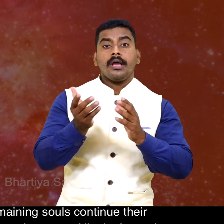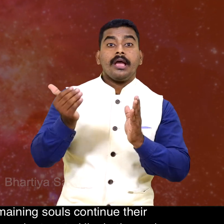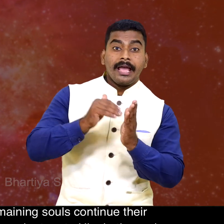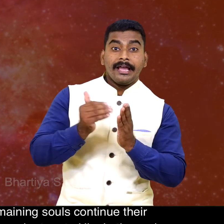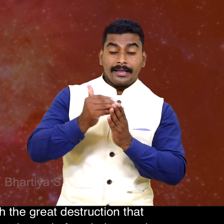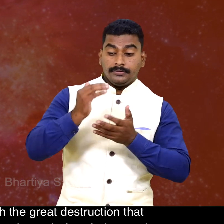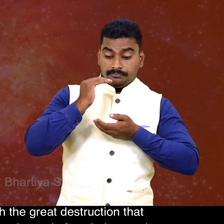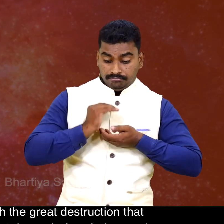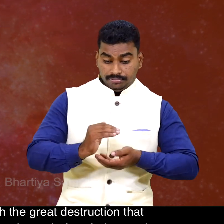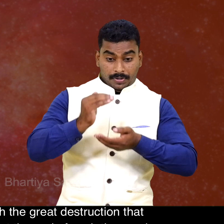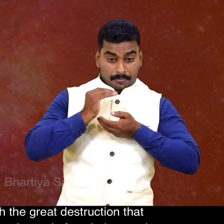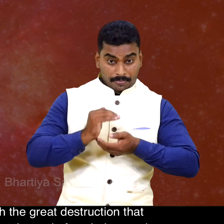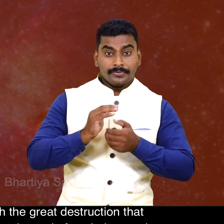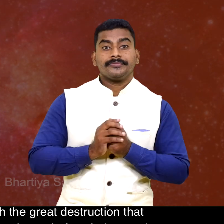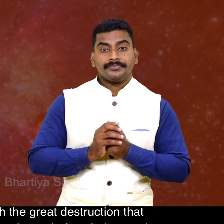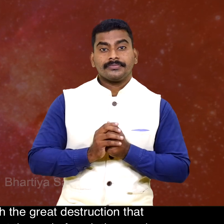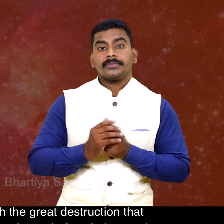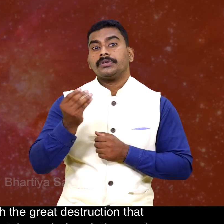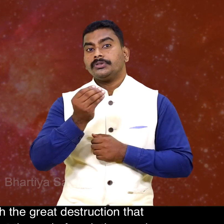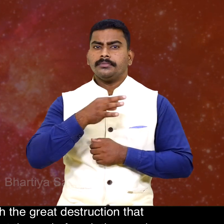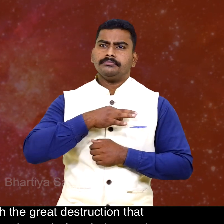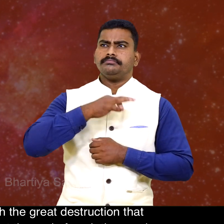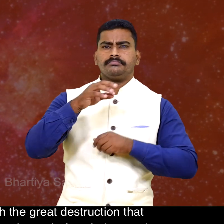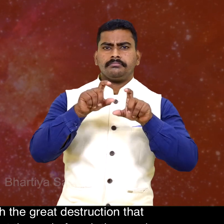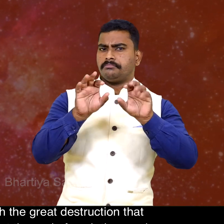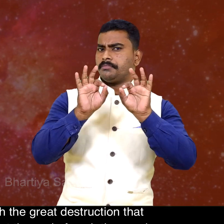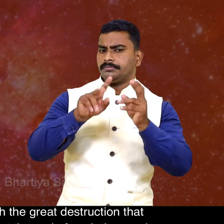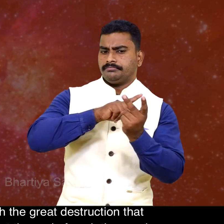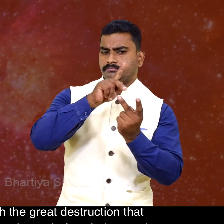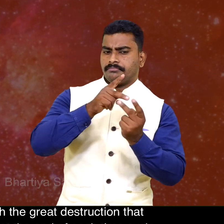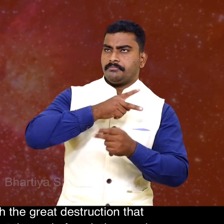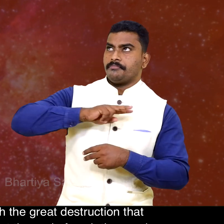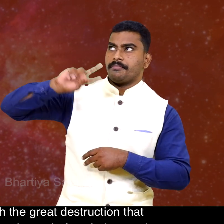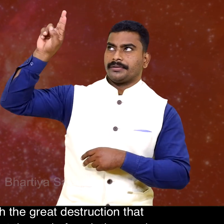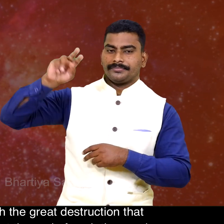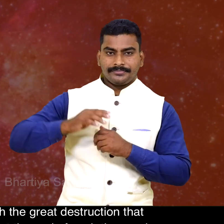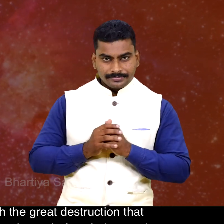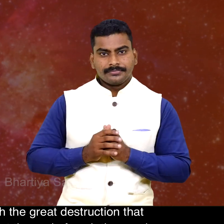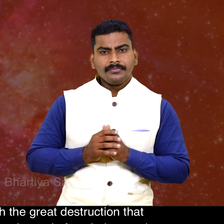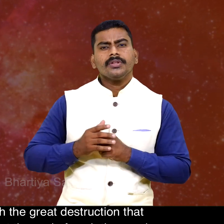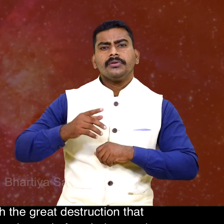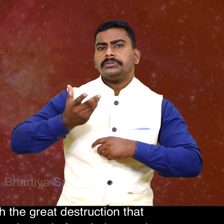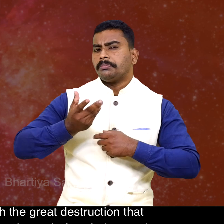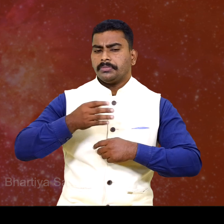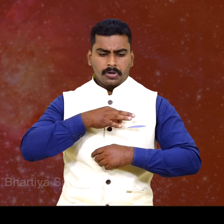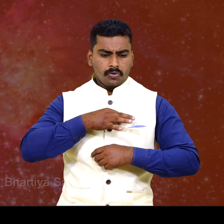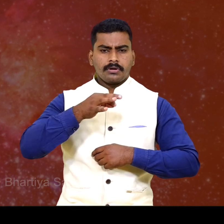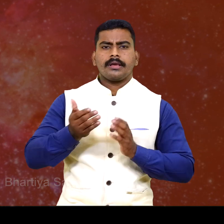through the great destruction that happens at the end of each time cycle.